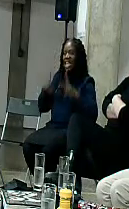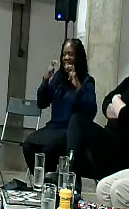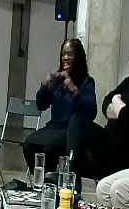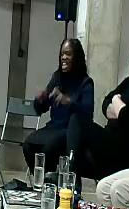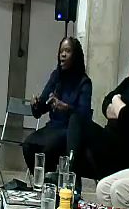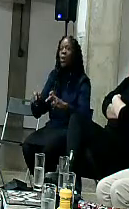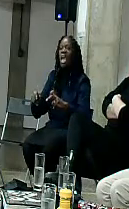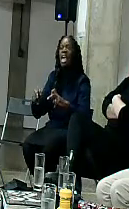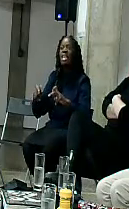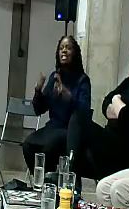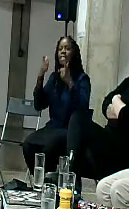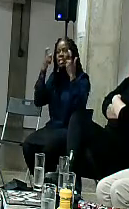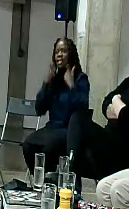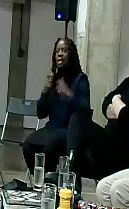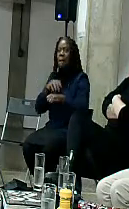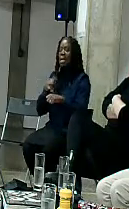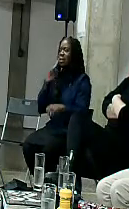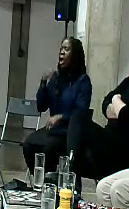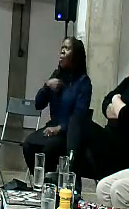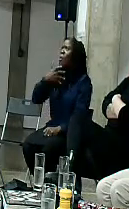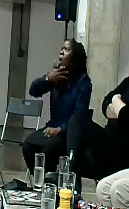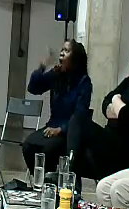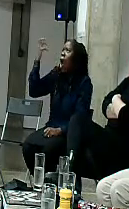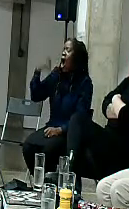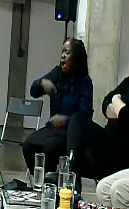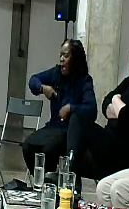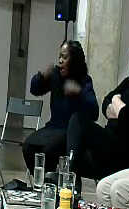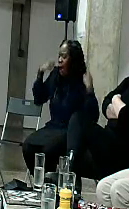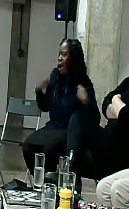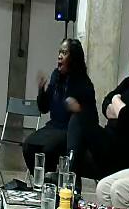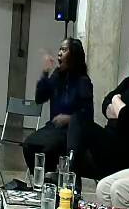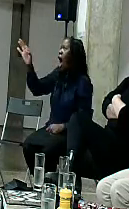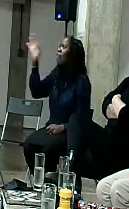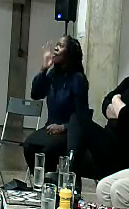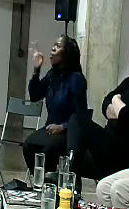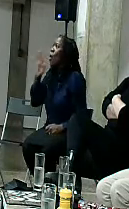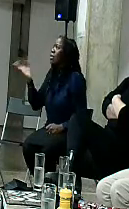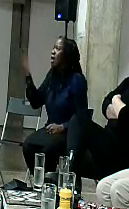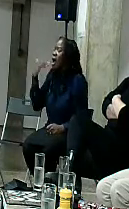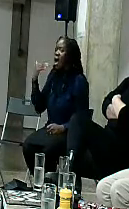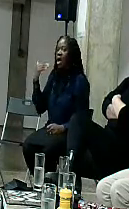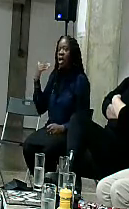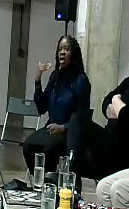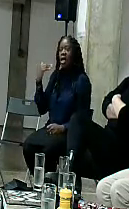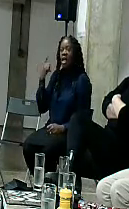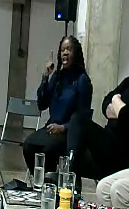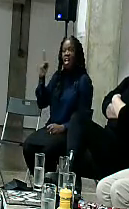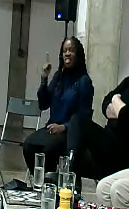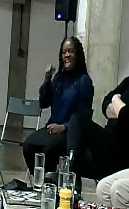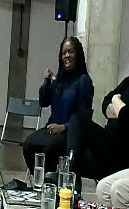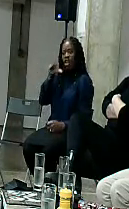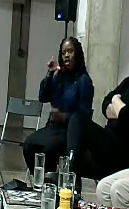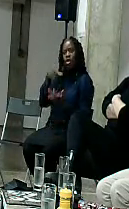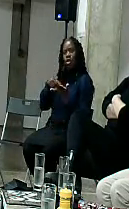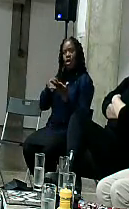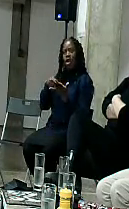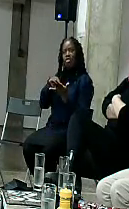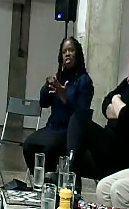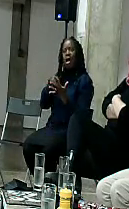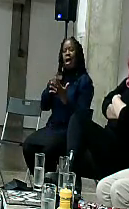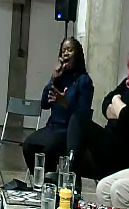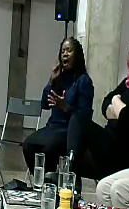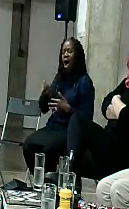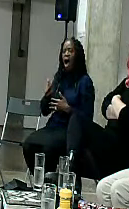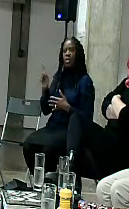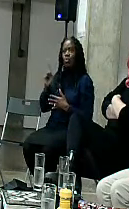hot, we had to ask for water. We took our jackets off. And the coroner said, what about the person you were